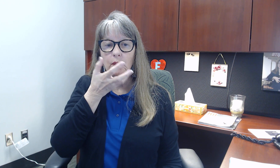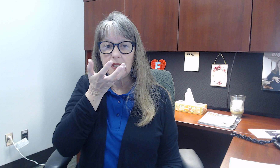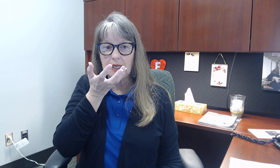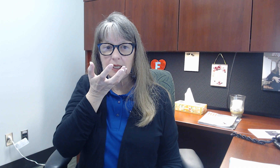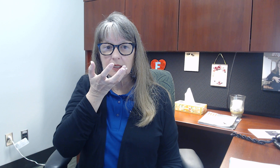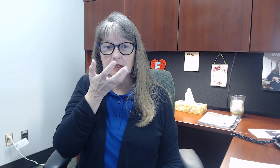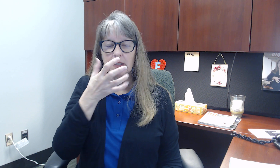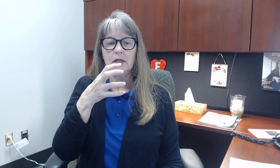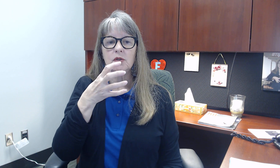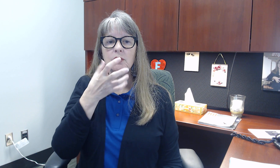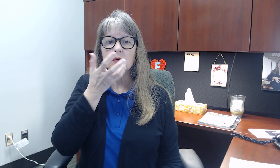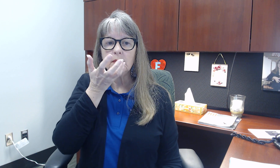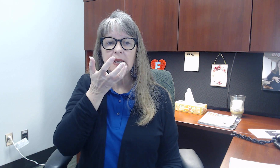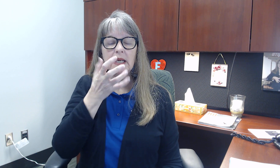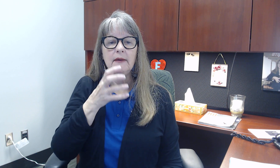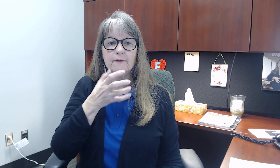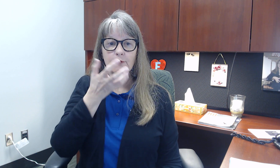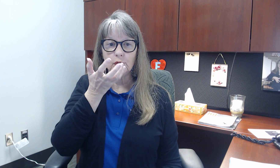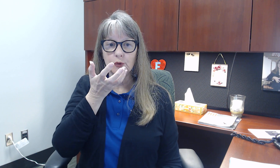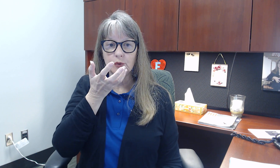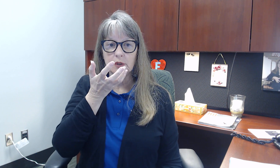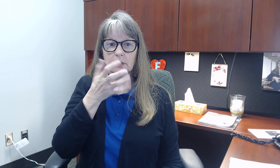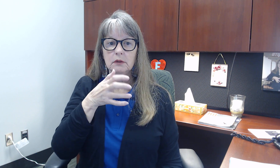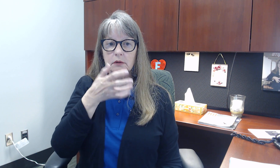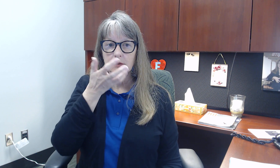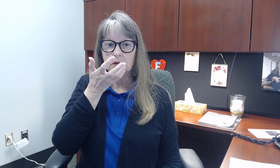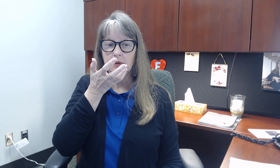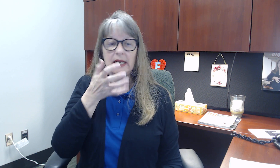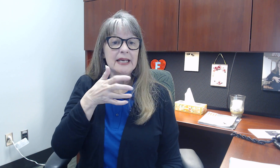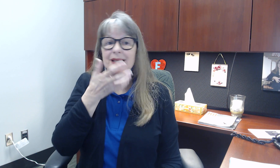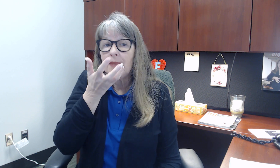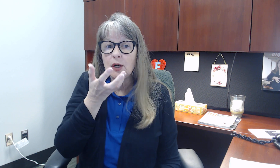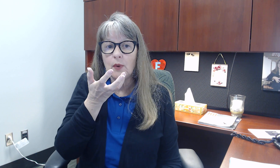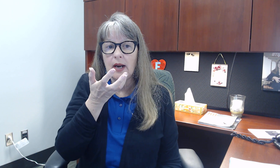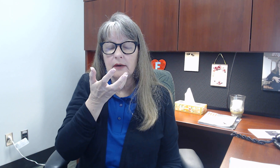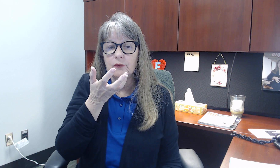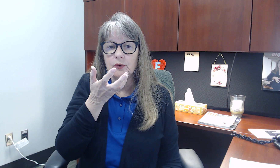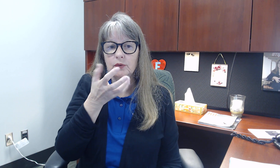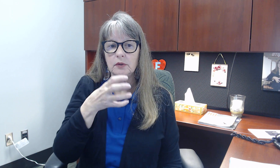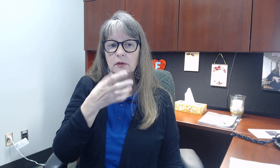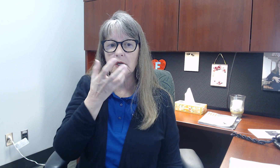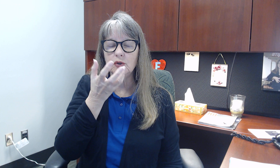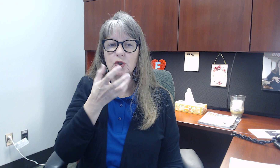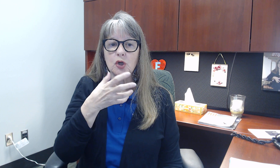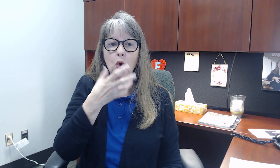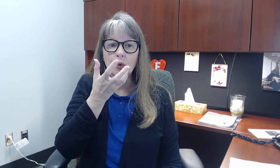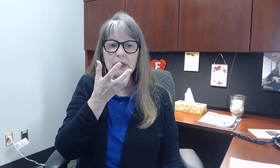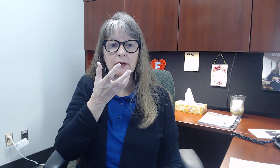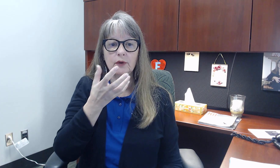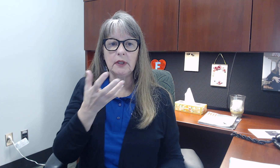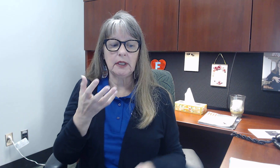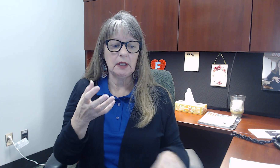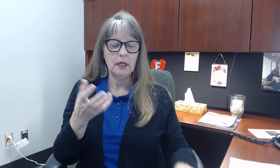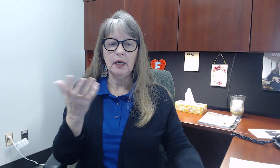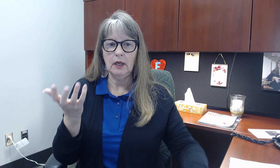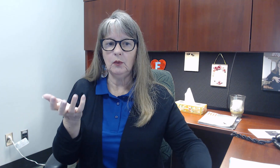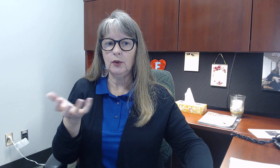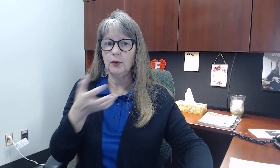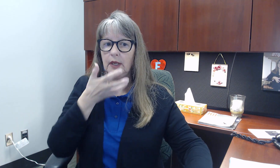eat it. So this would be eating fruit. And it doesn't matter what kind of fruit, because you just hold it differently when you're eating